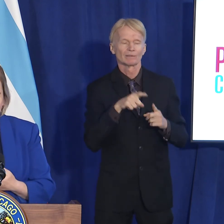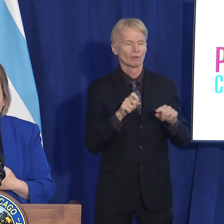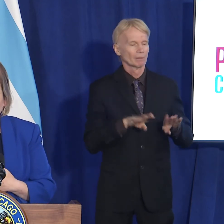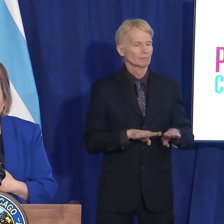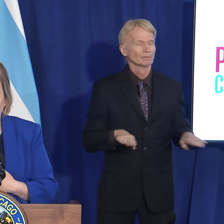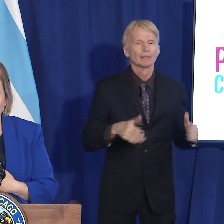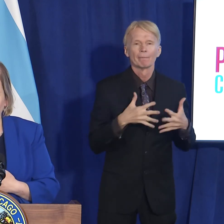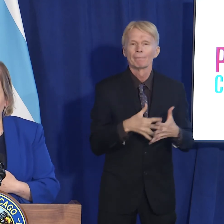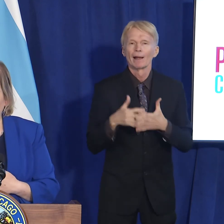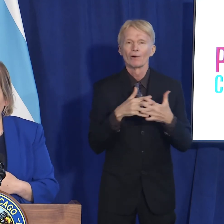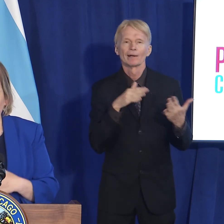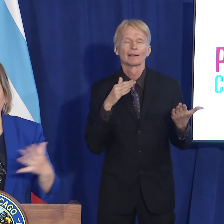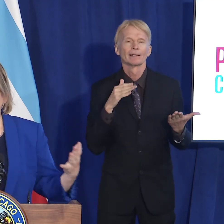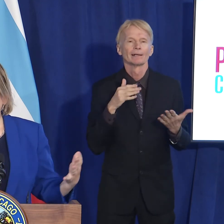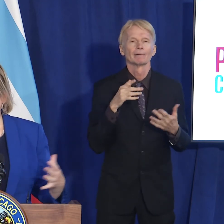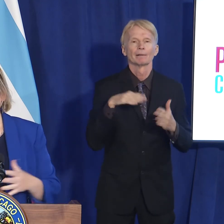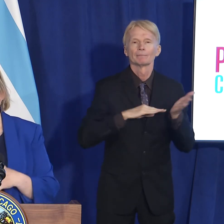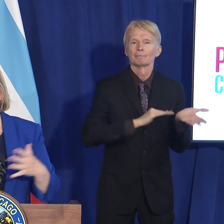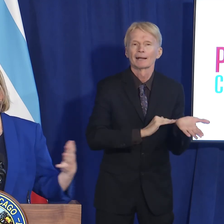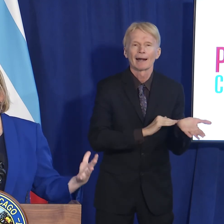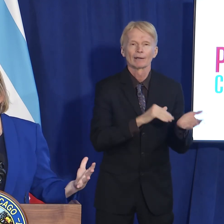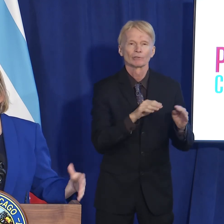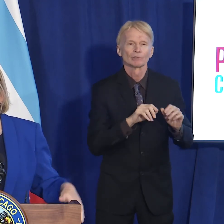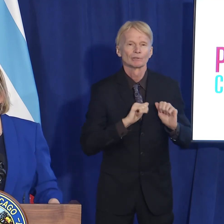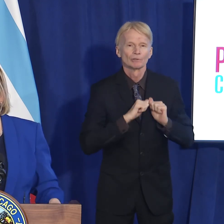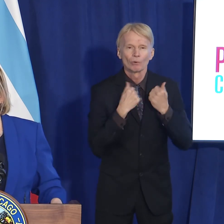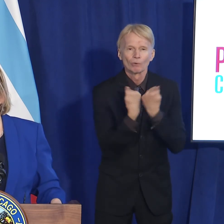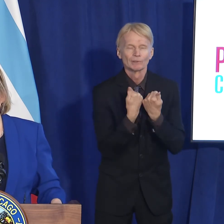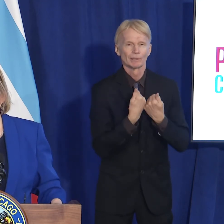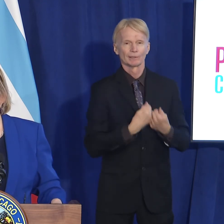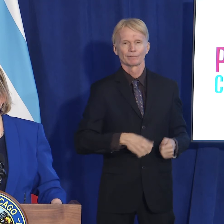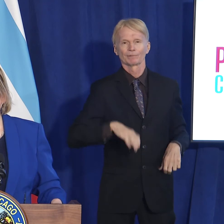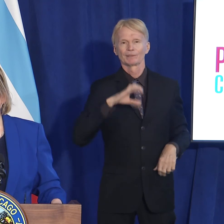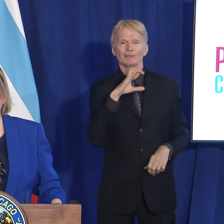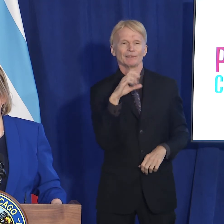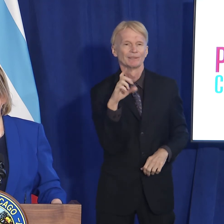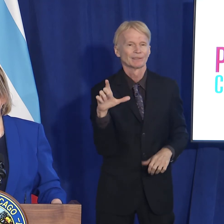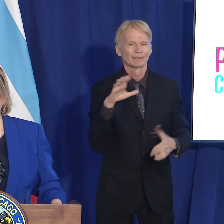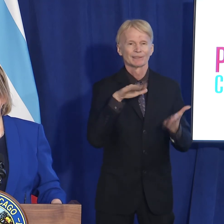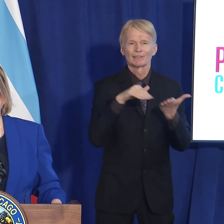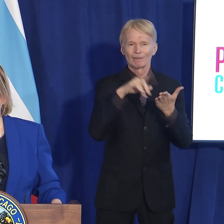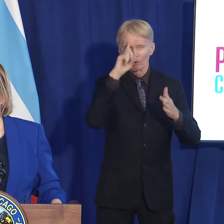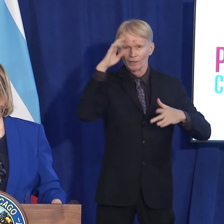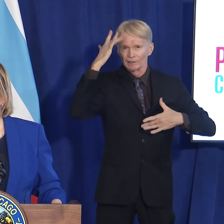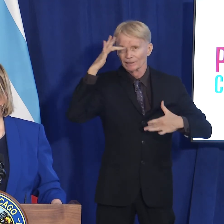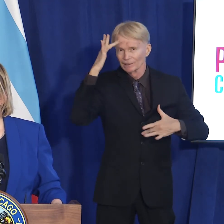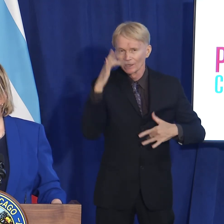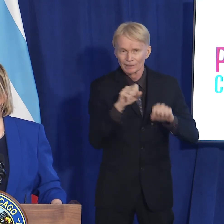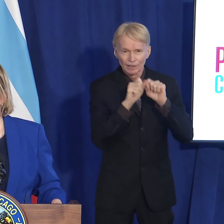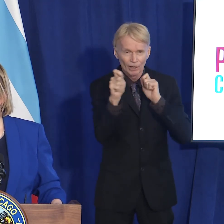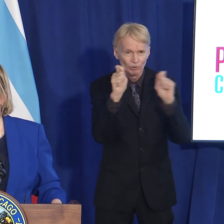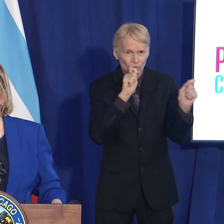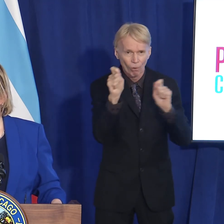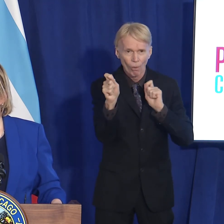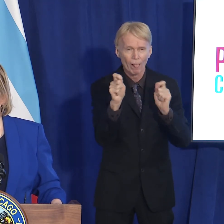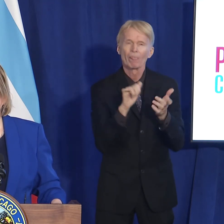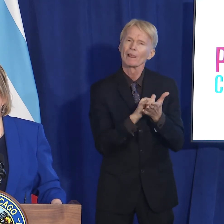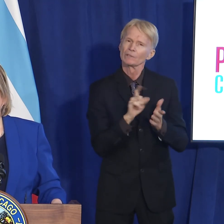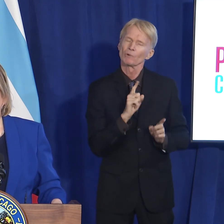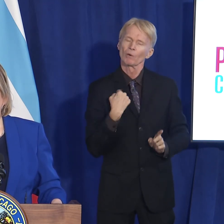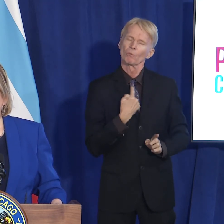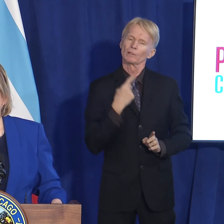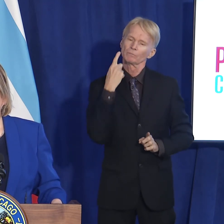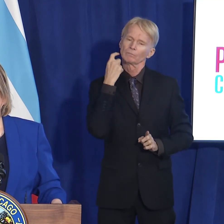Pediatrics. It's true from the CDC. It's true from really all of the bodies in terms of where we think about the risk-benefit ratio.